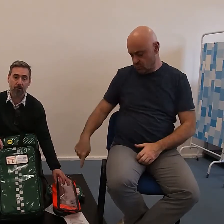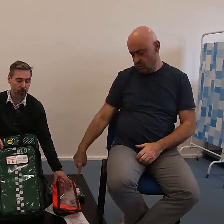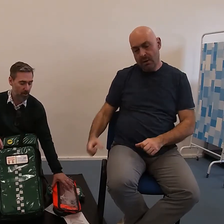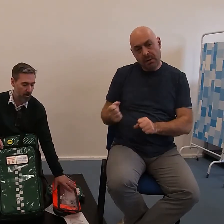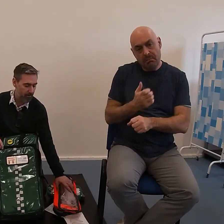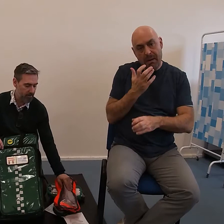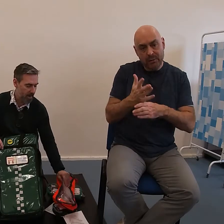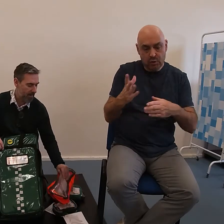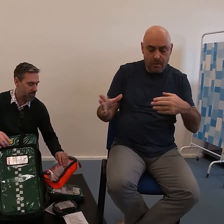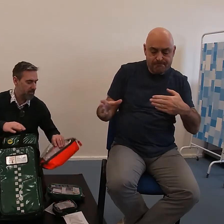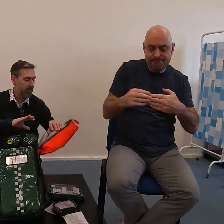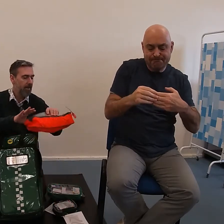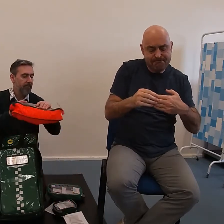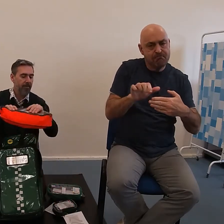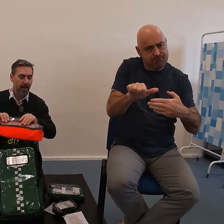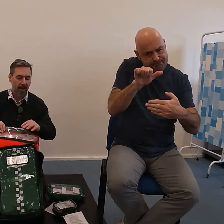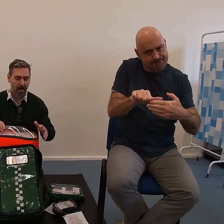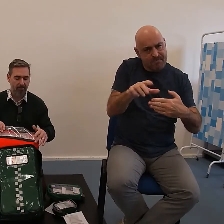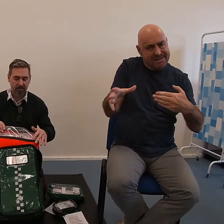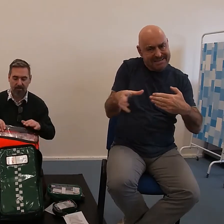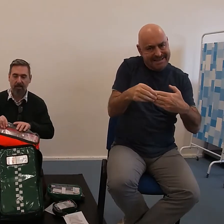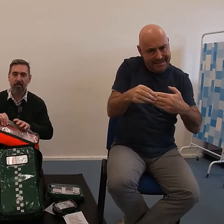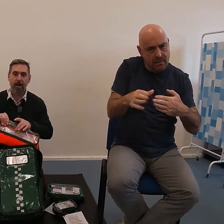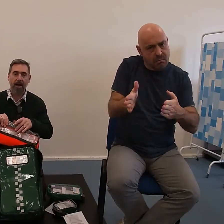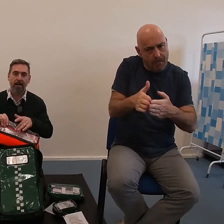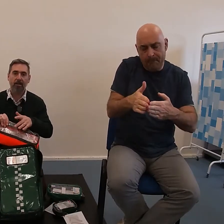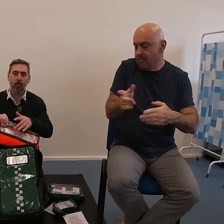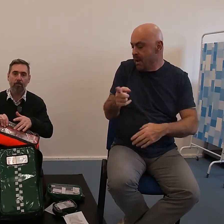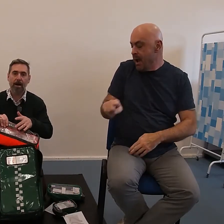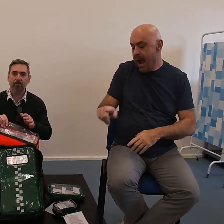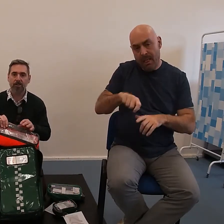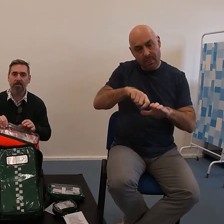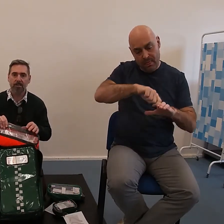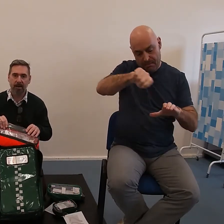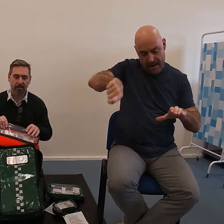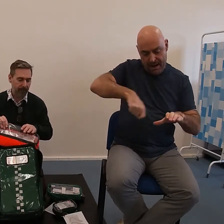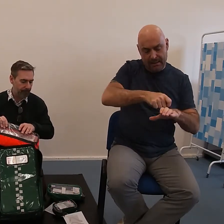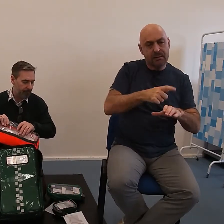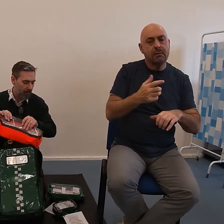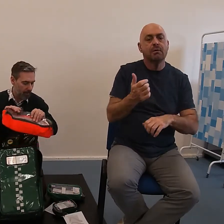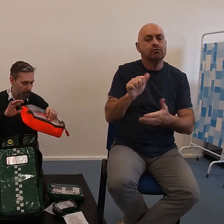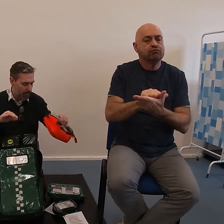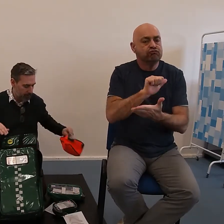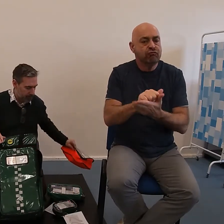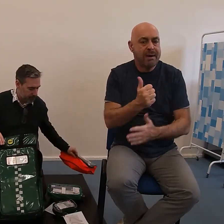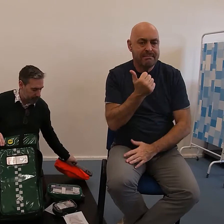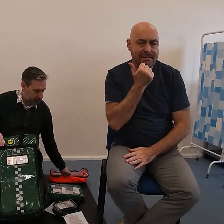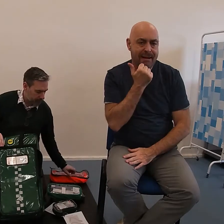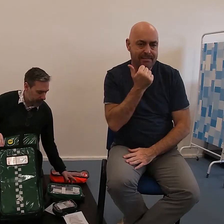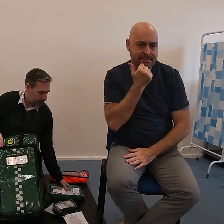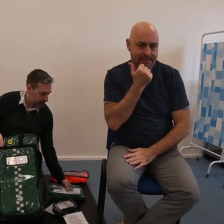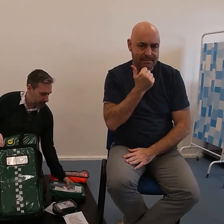that the seals are intact and that the bag or the pouch is in date.